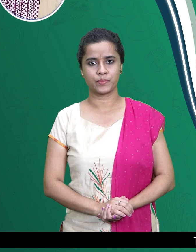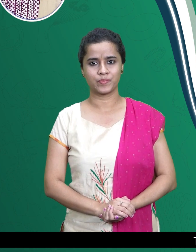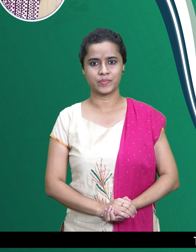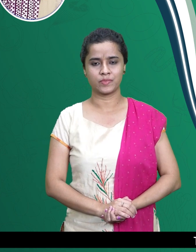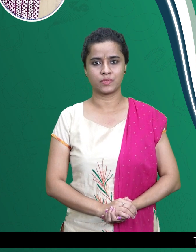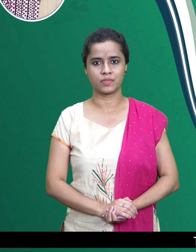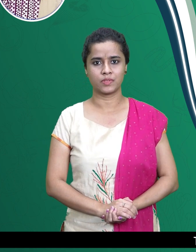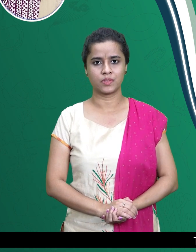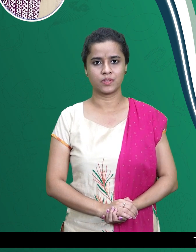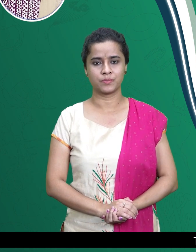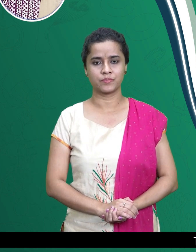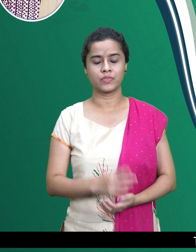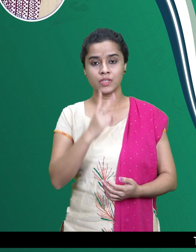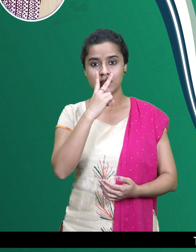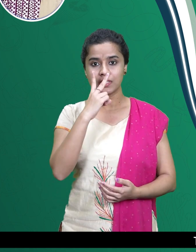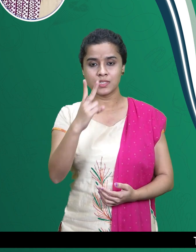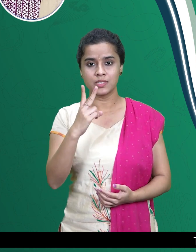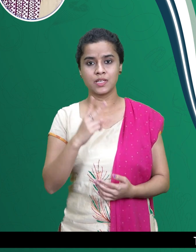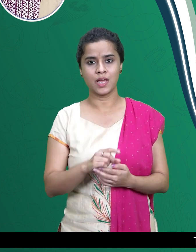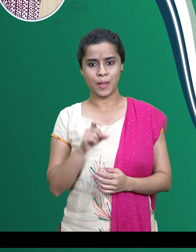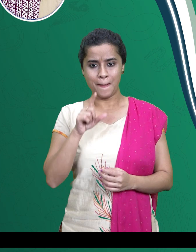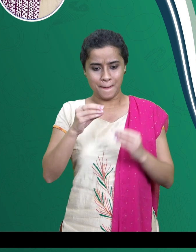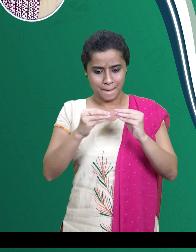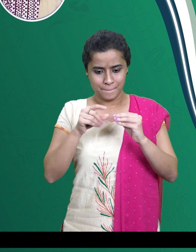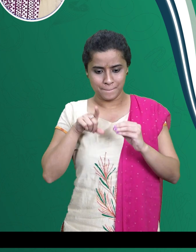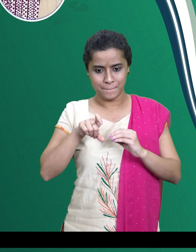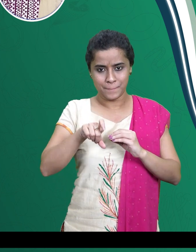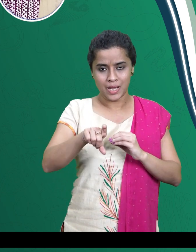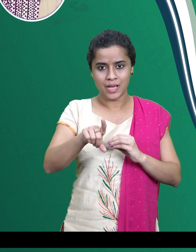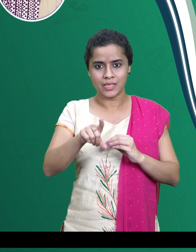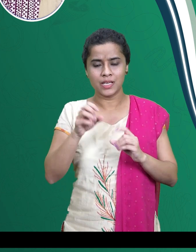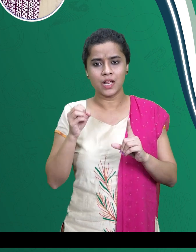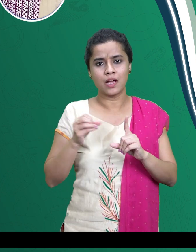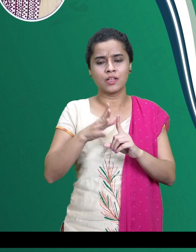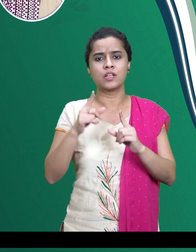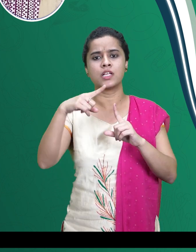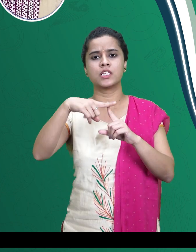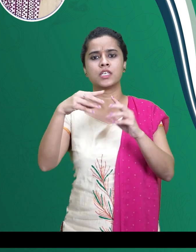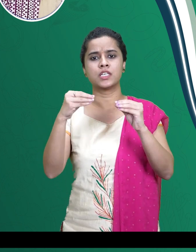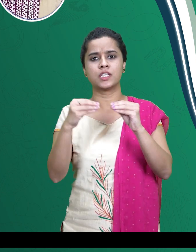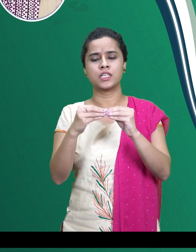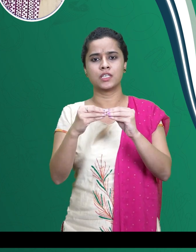This is seen in the bacteria causing tuberculosis.